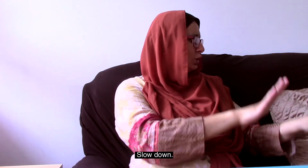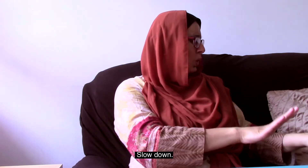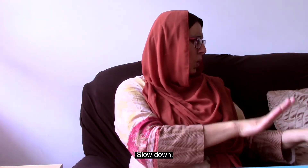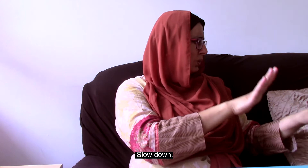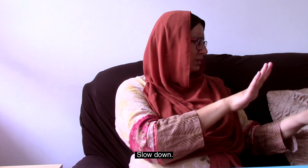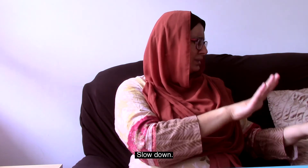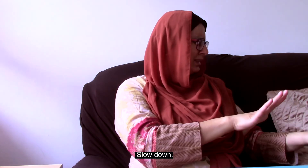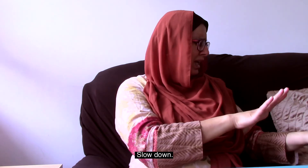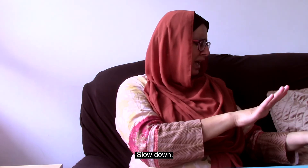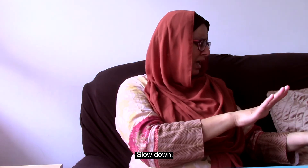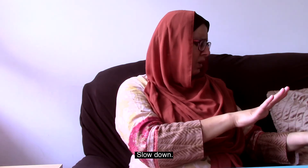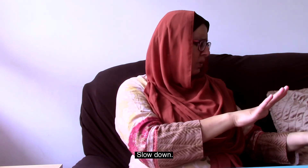Slow down.